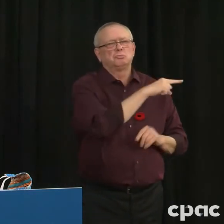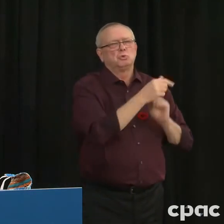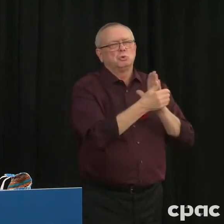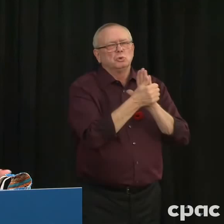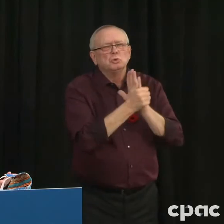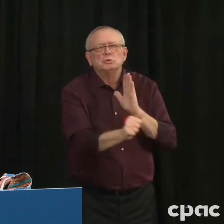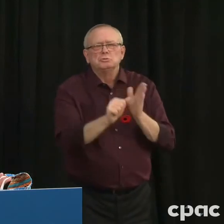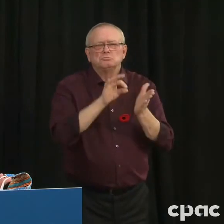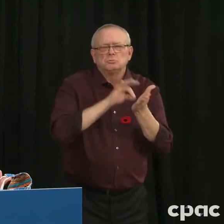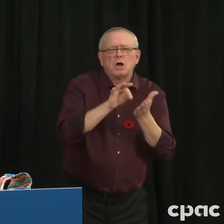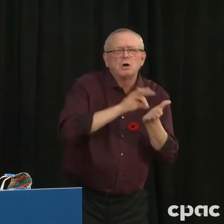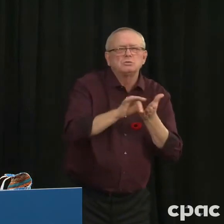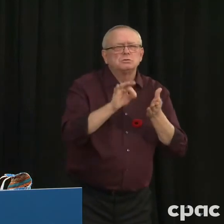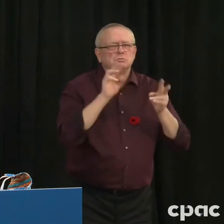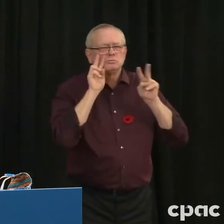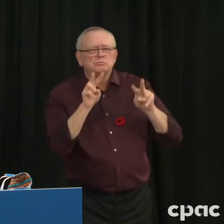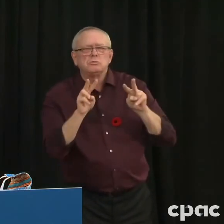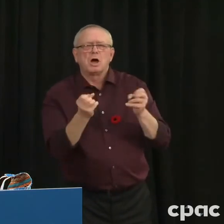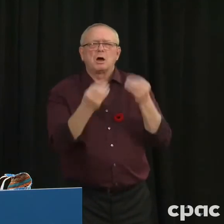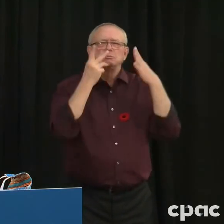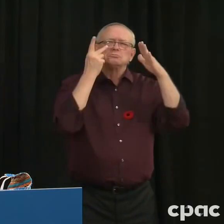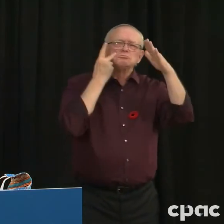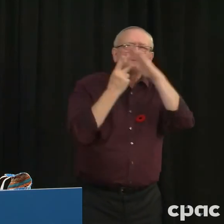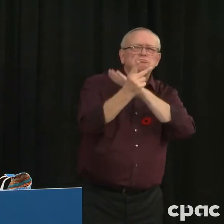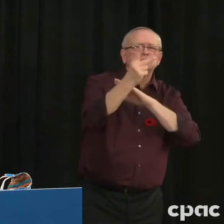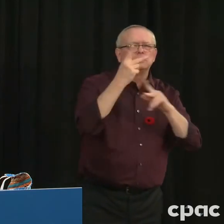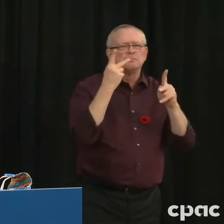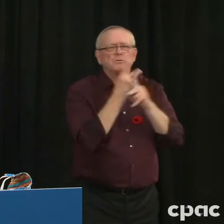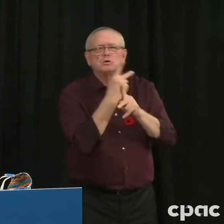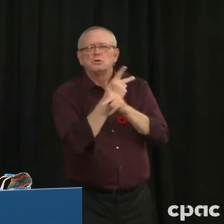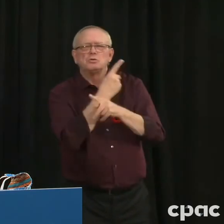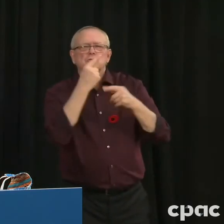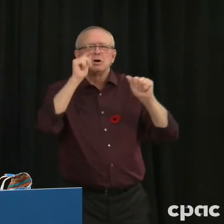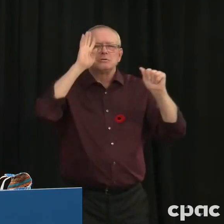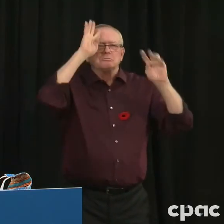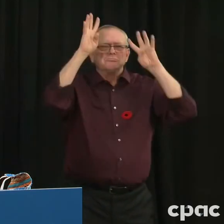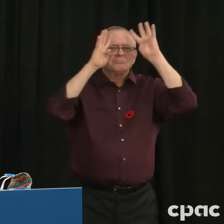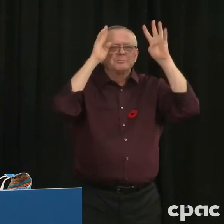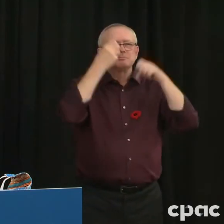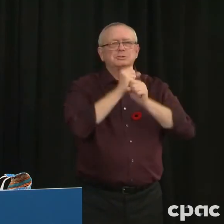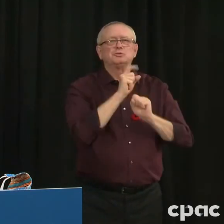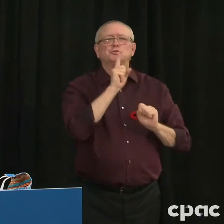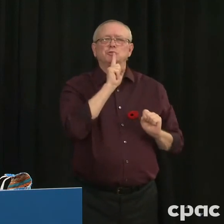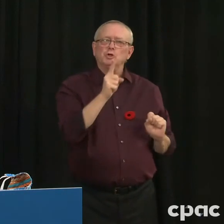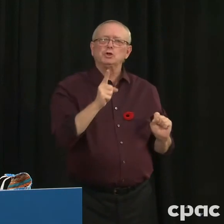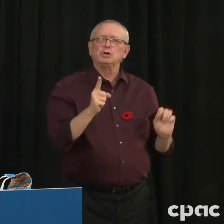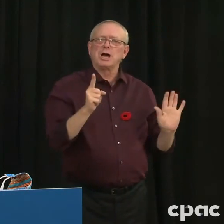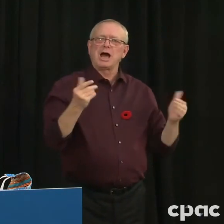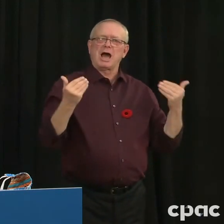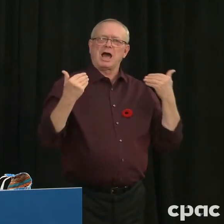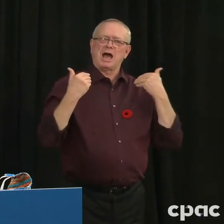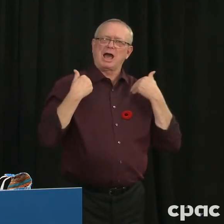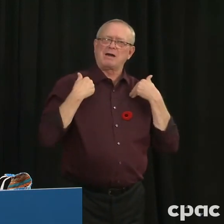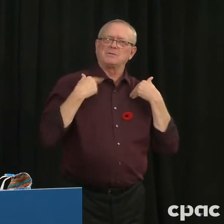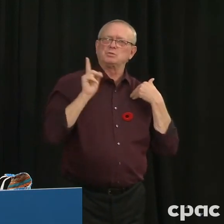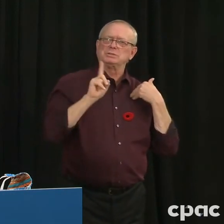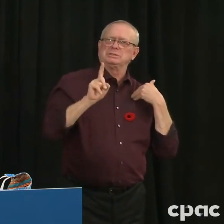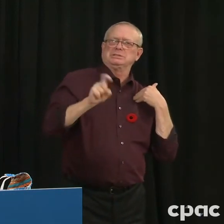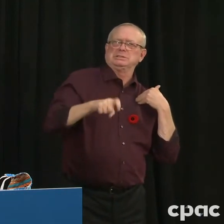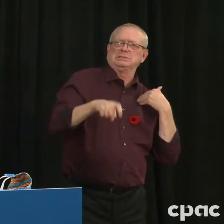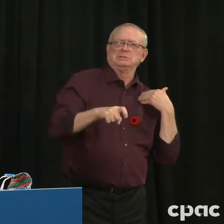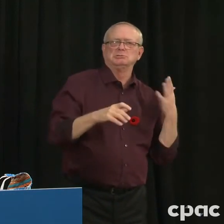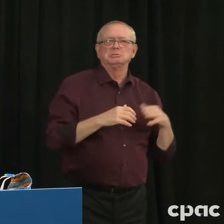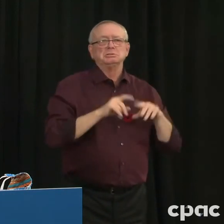challenges, looking for options, and finding creative ways that can get the supplies that are needed and make sure that our testing